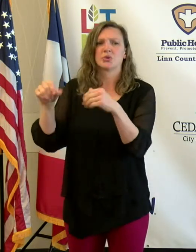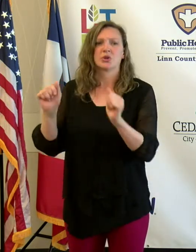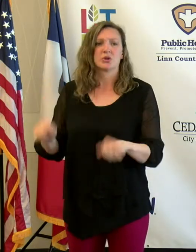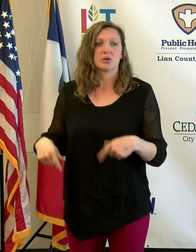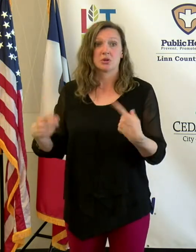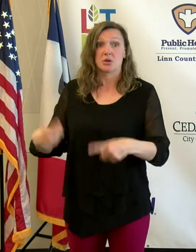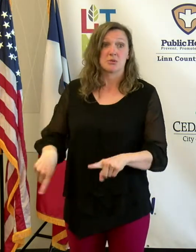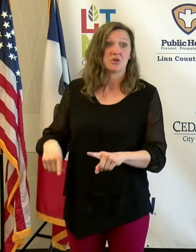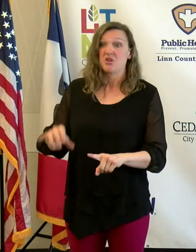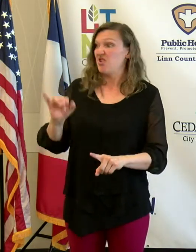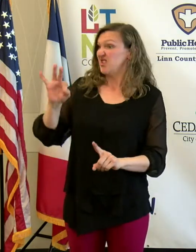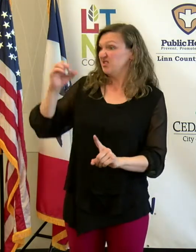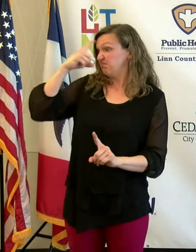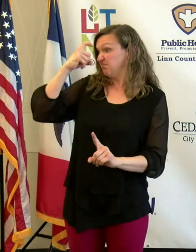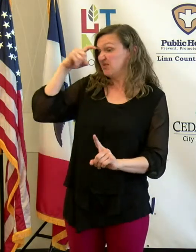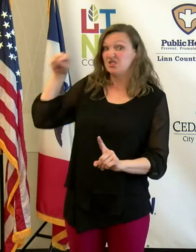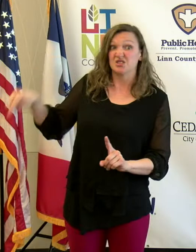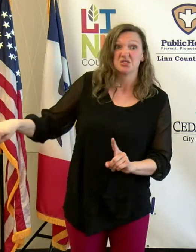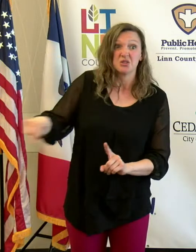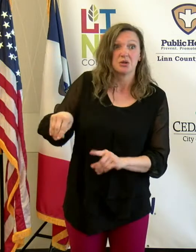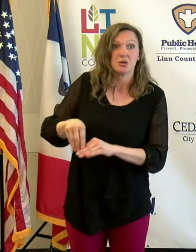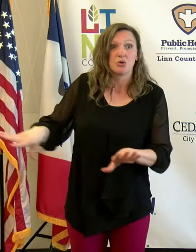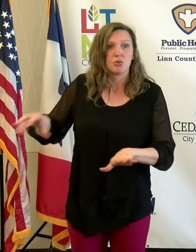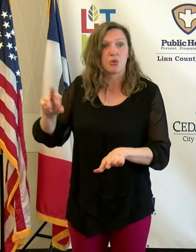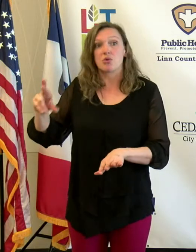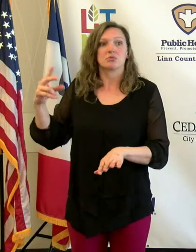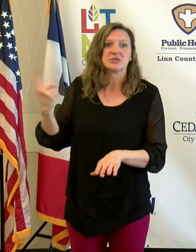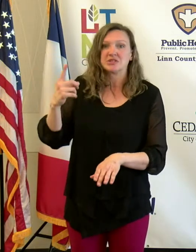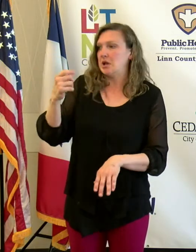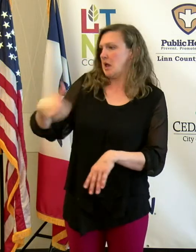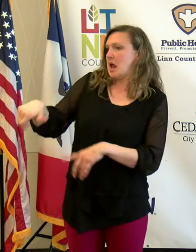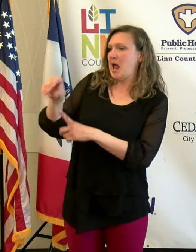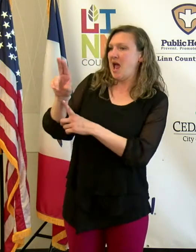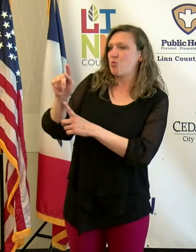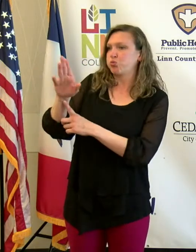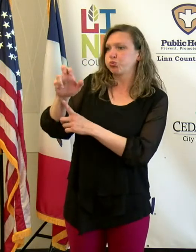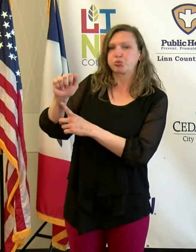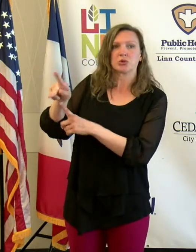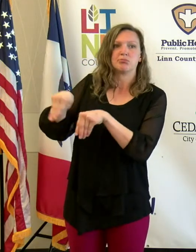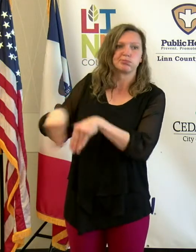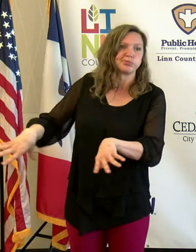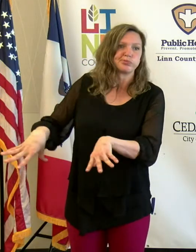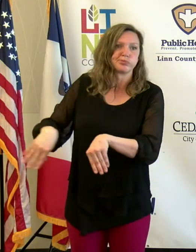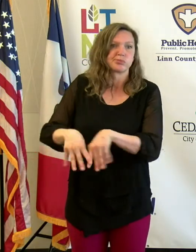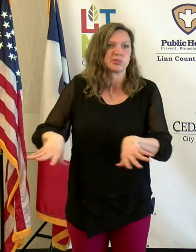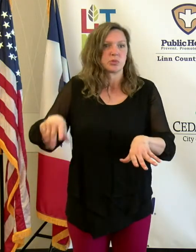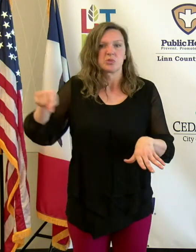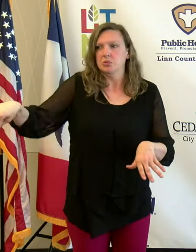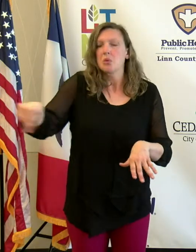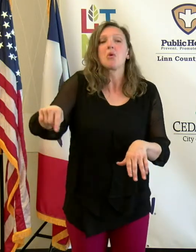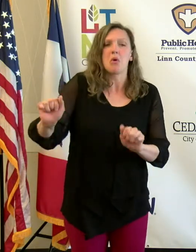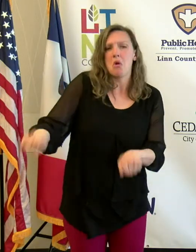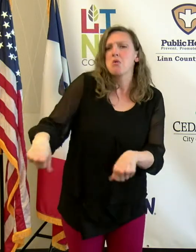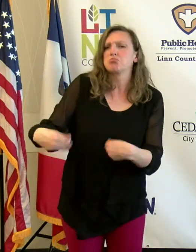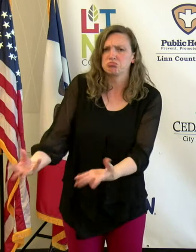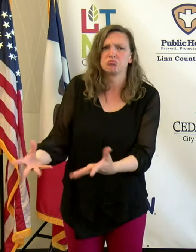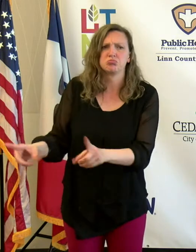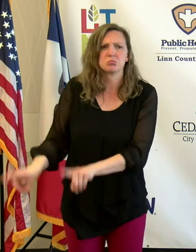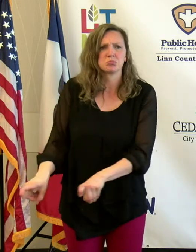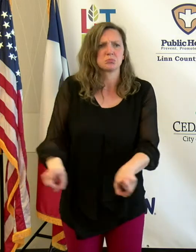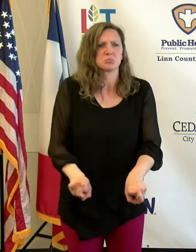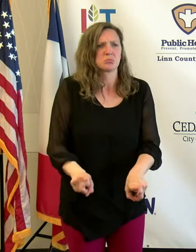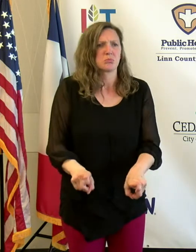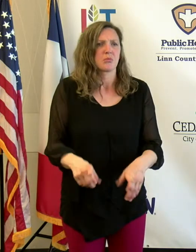at any type of employer, that we can go in there to do mass testing. There's also our reference labs, which are